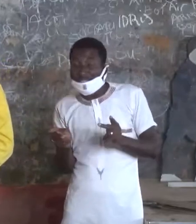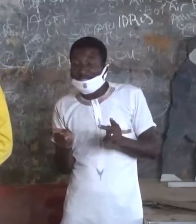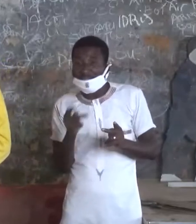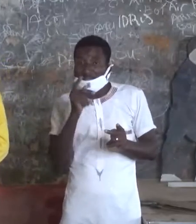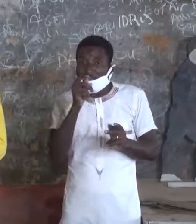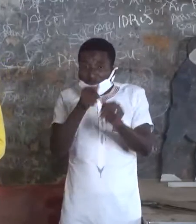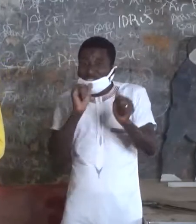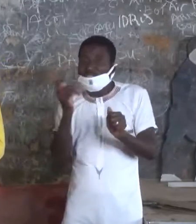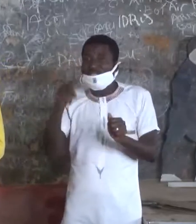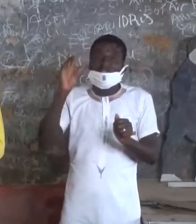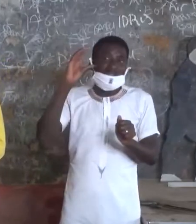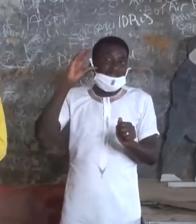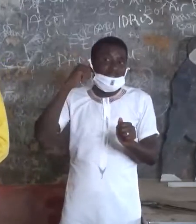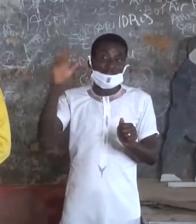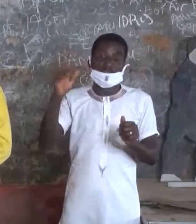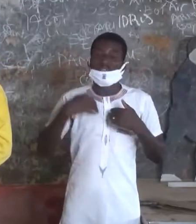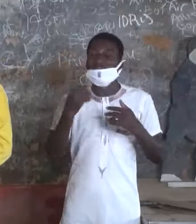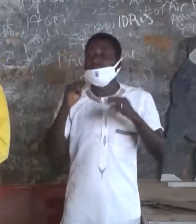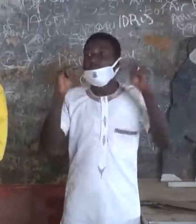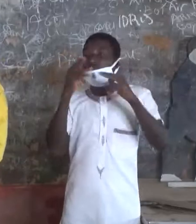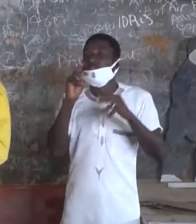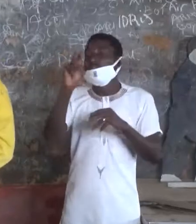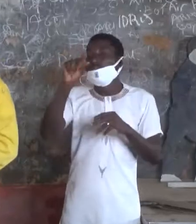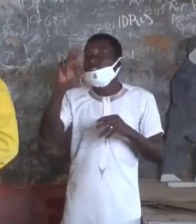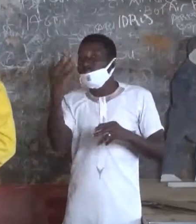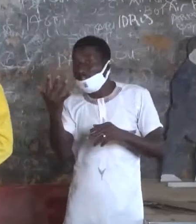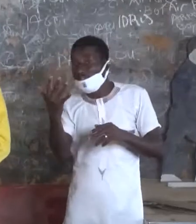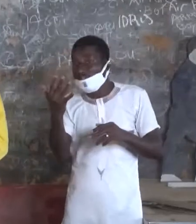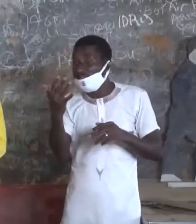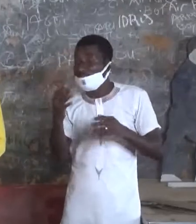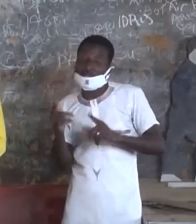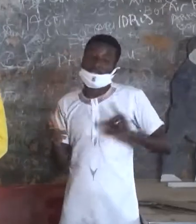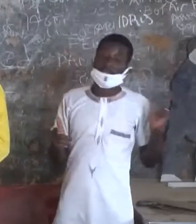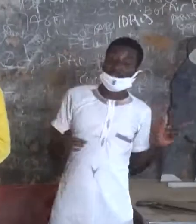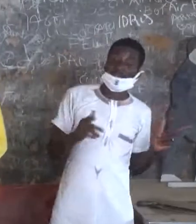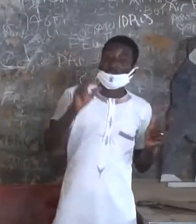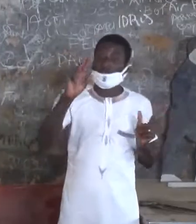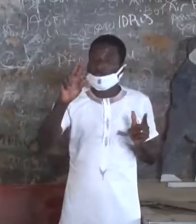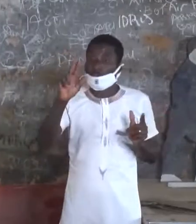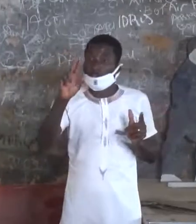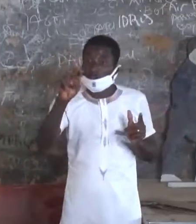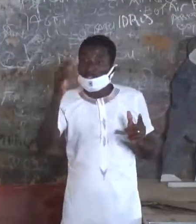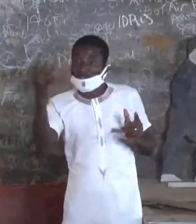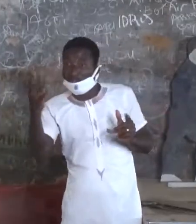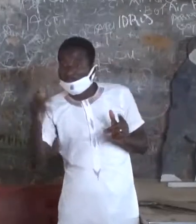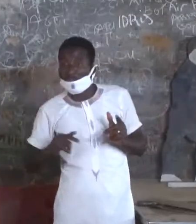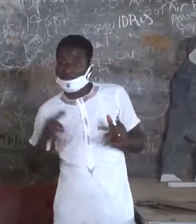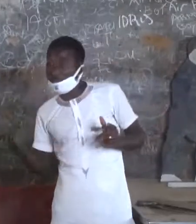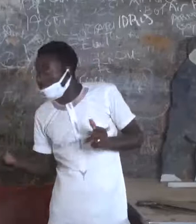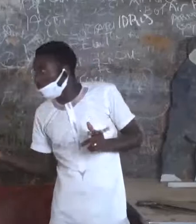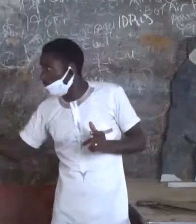is the female, have measurement of 25 by the left, 25 by the right.